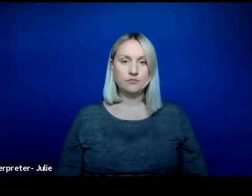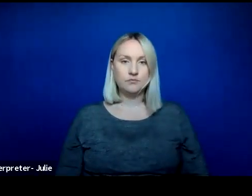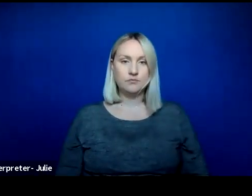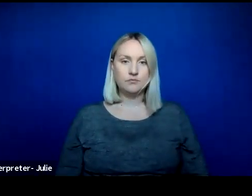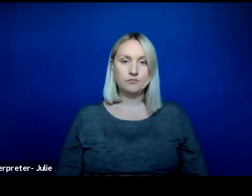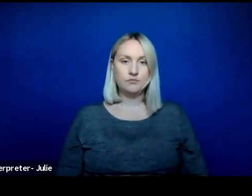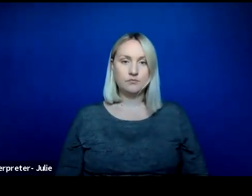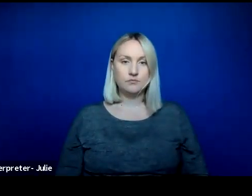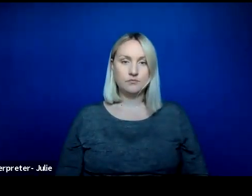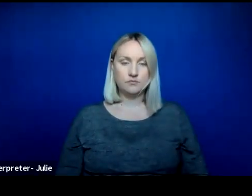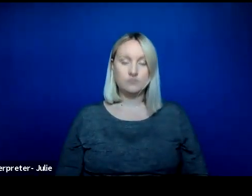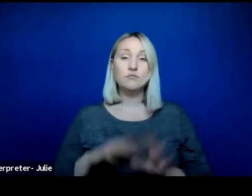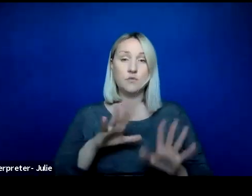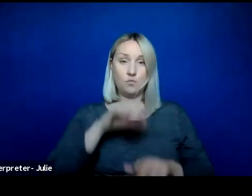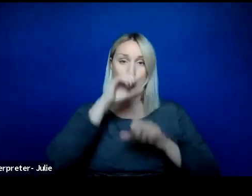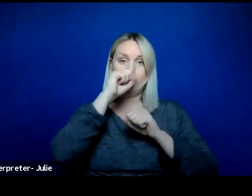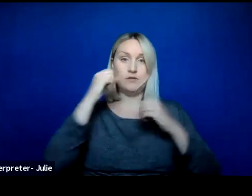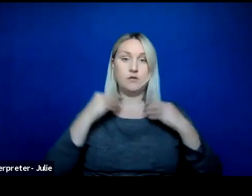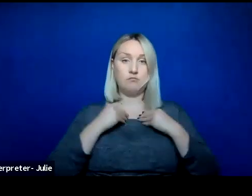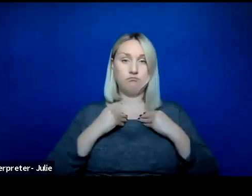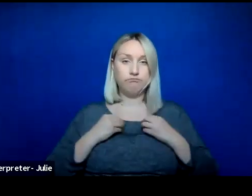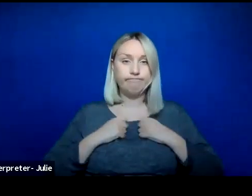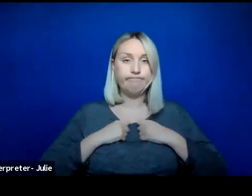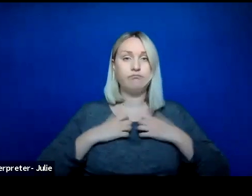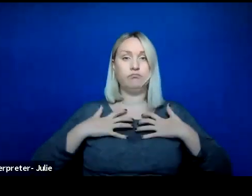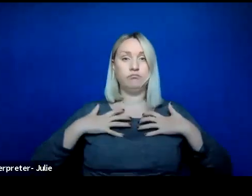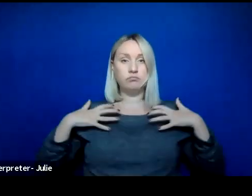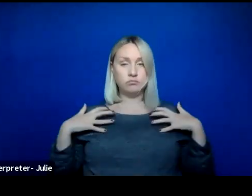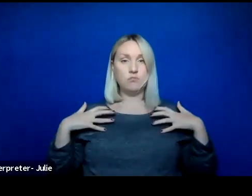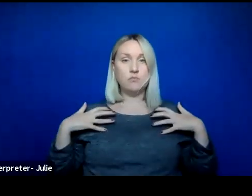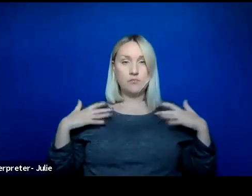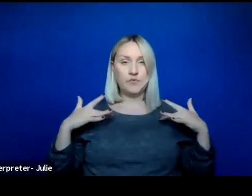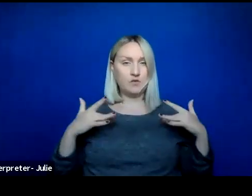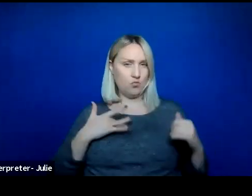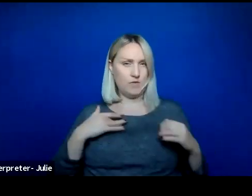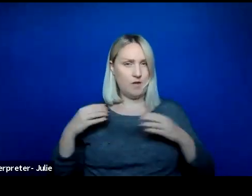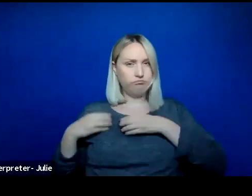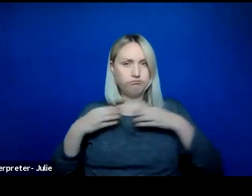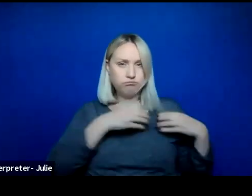Inhale, think about breathing into the collarbones, expanding into that small bit of space.